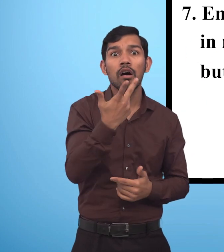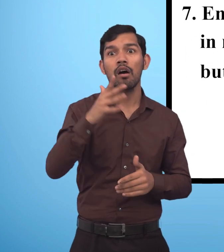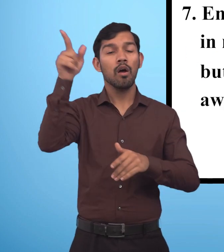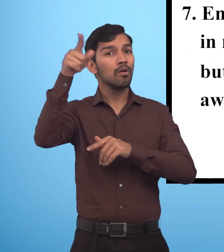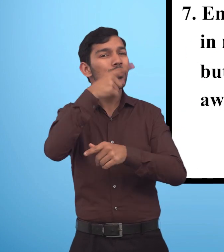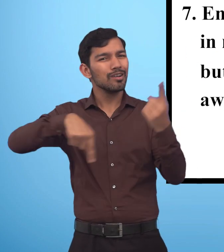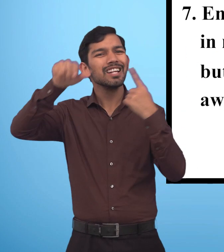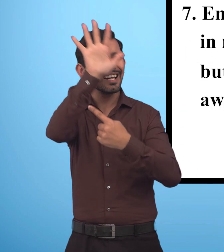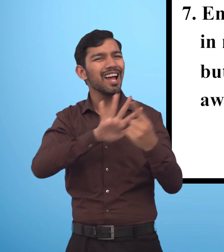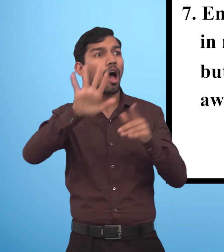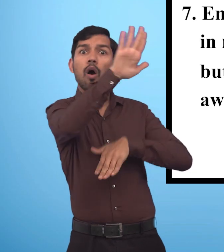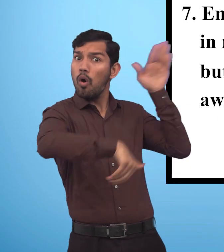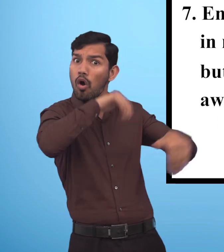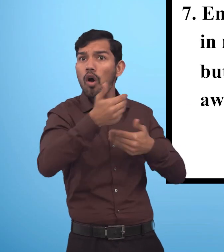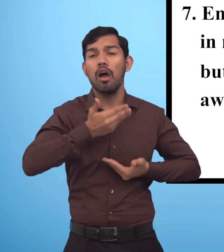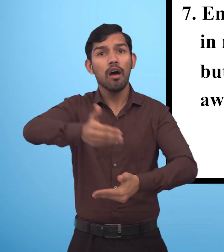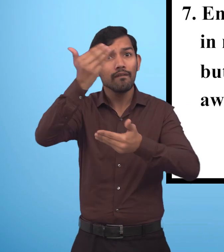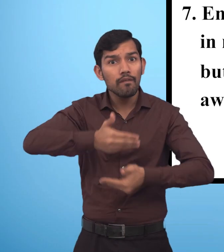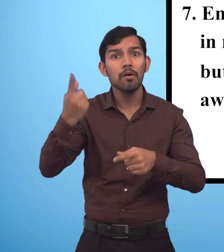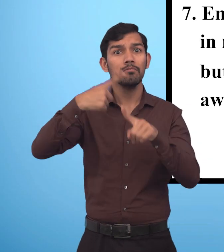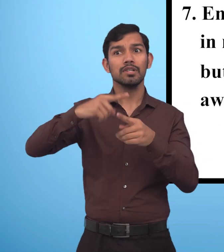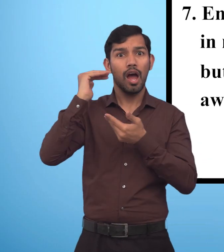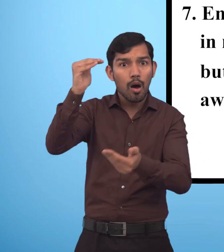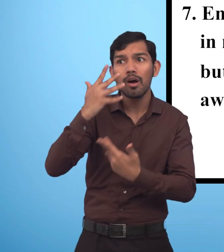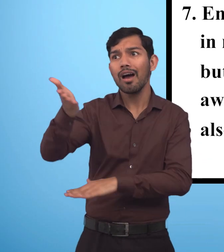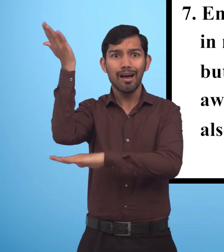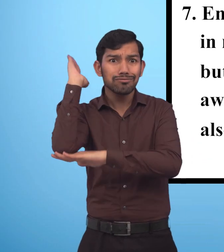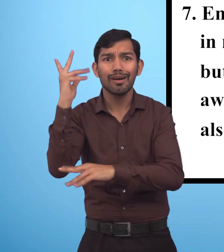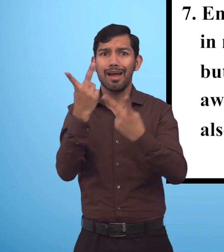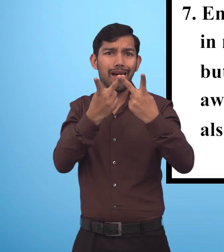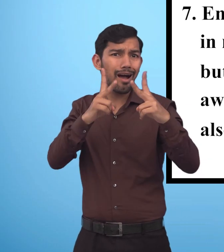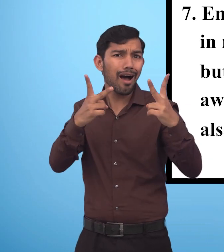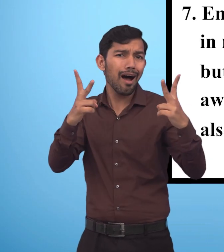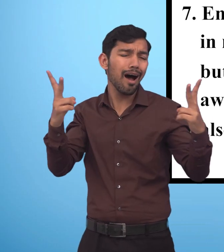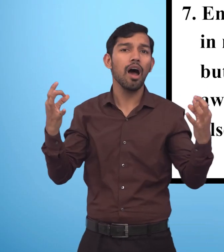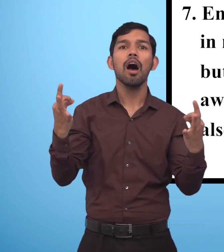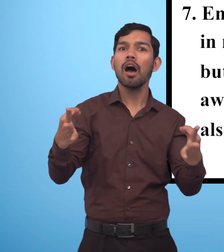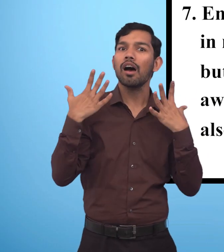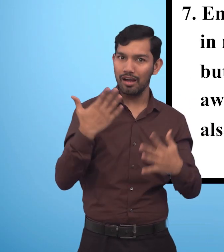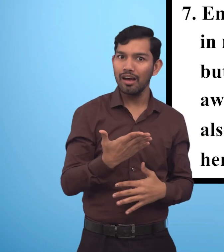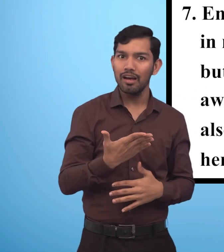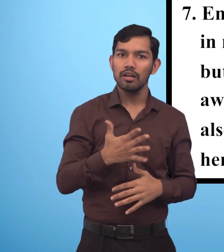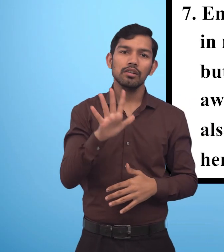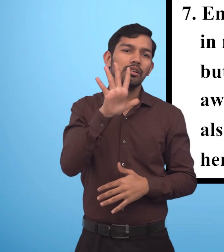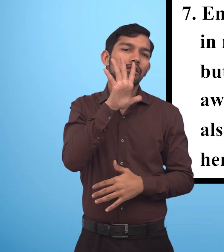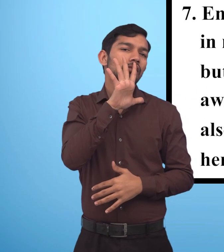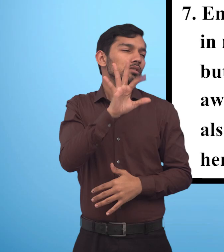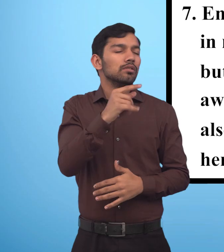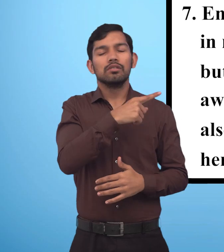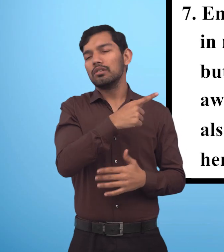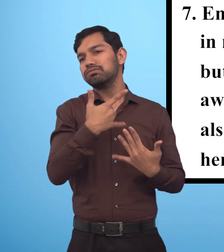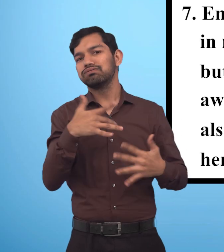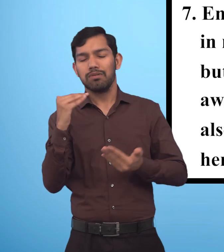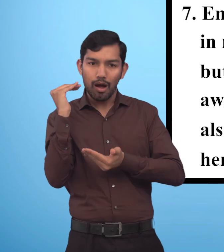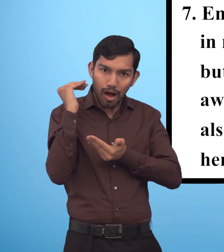She received many awards and honors, not just for her art, but also the willpower and creativity that her work